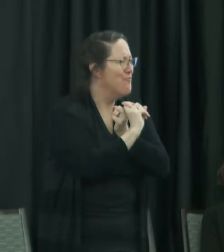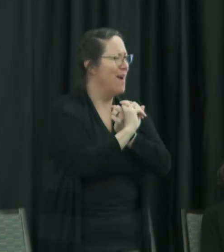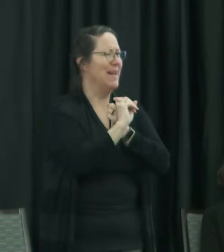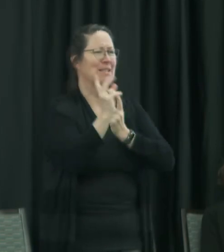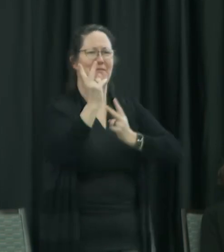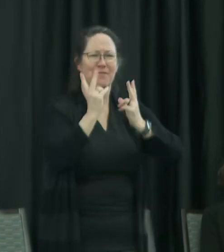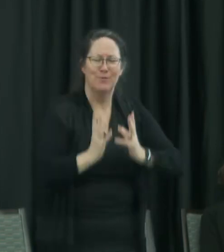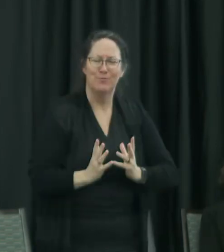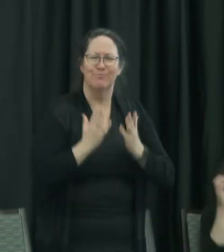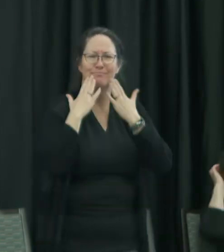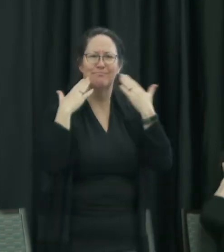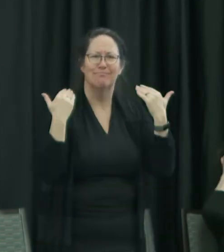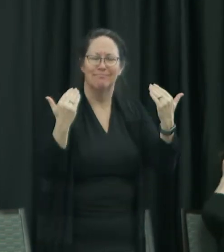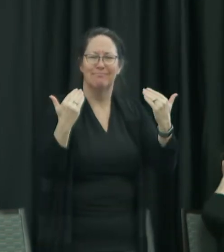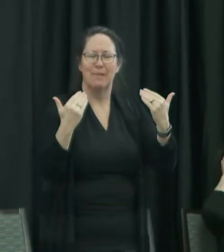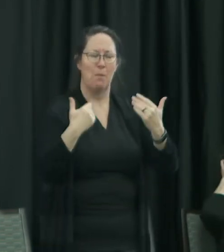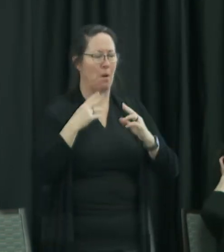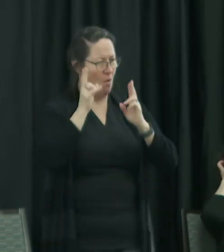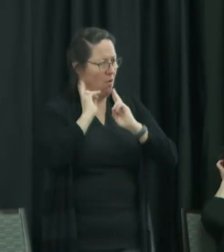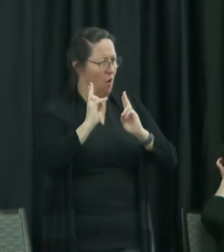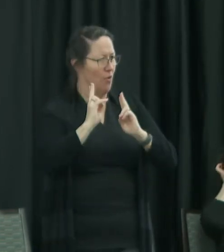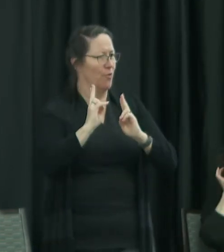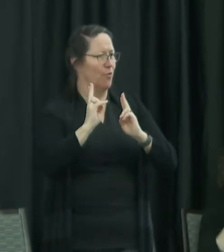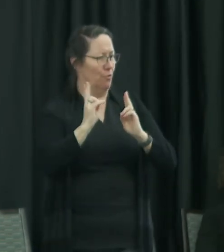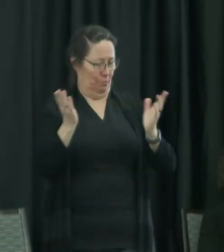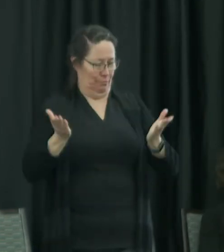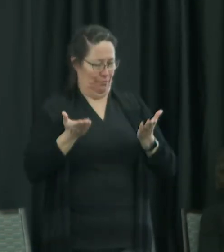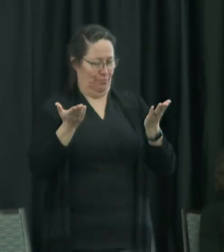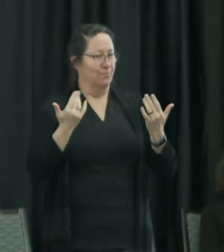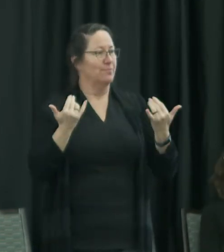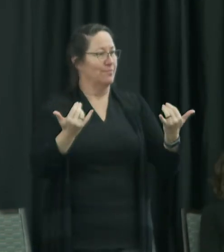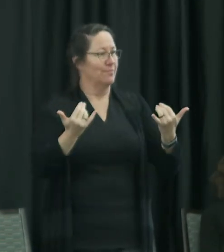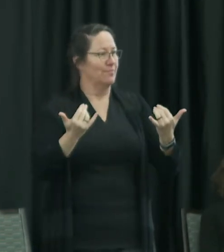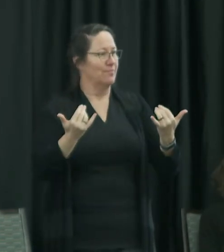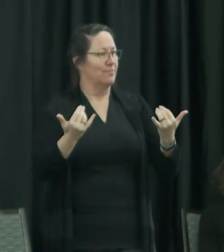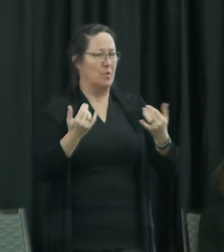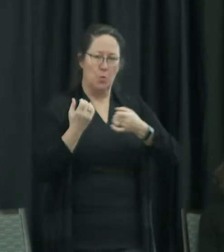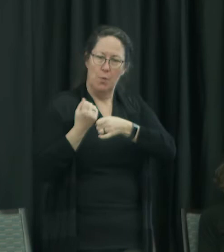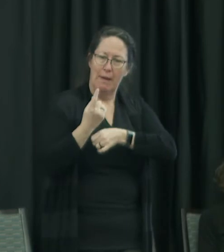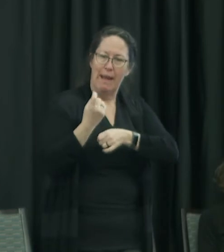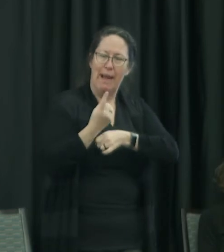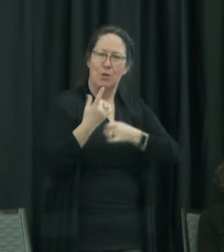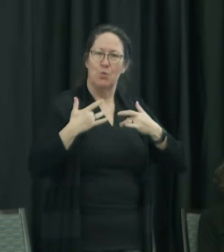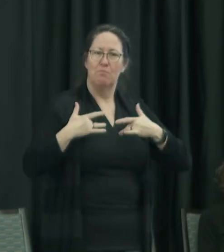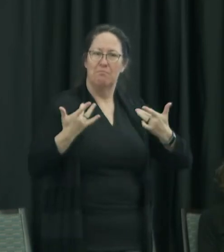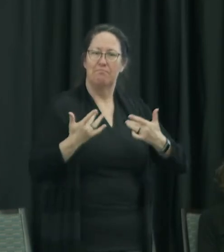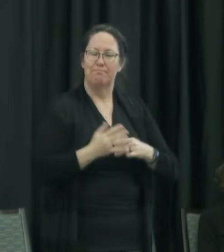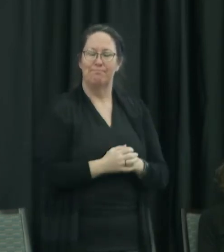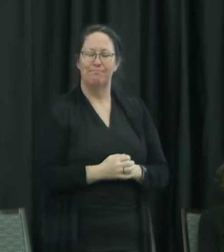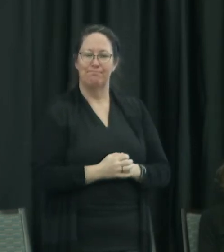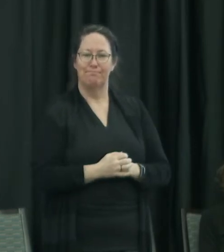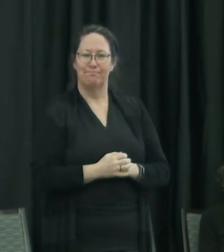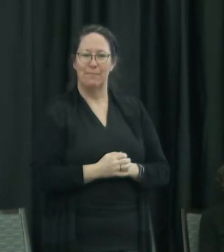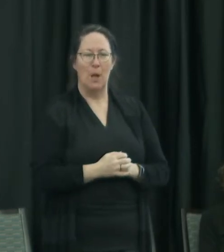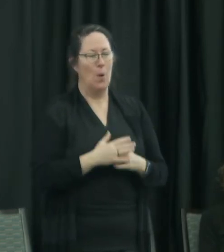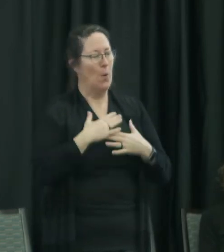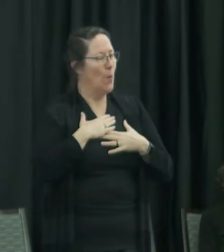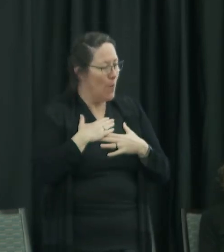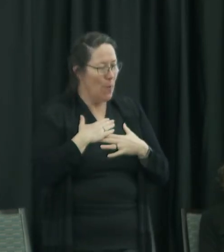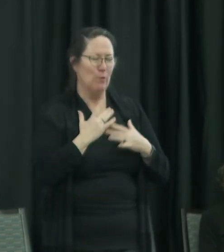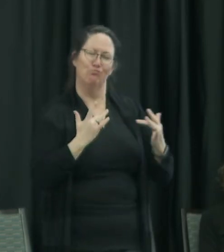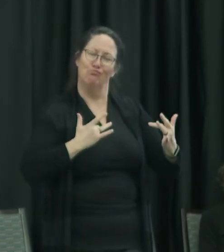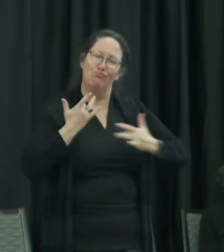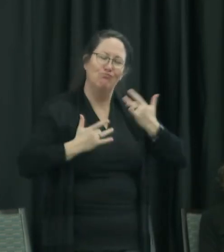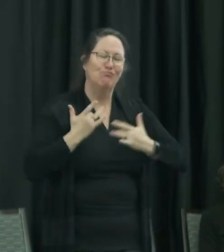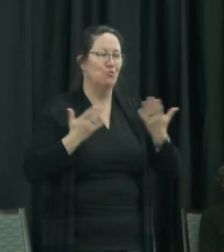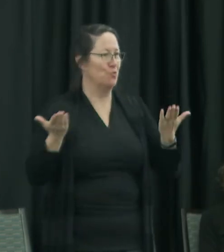guests, it is my high privilege and distinct honor to present the annual State of the County address. I am ecstatic that